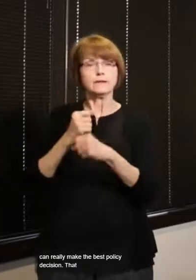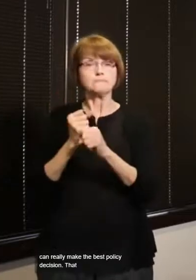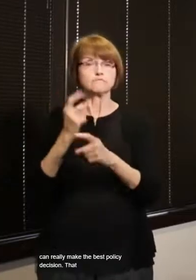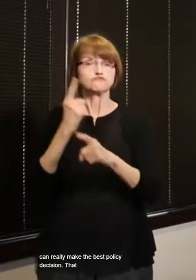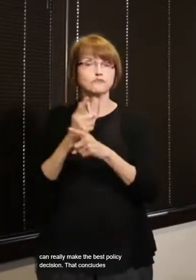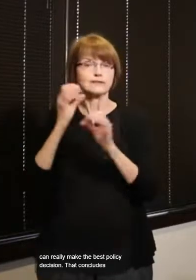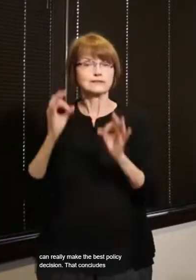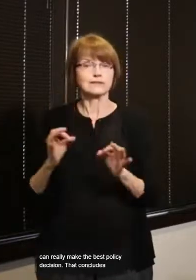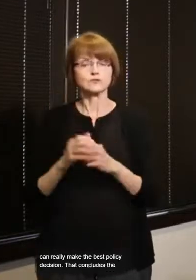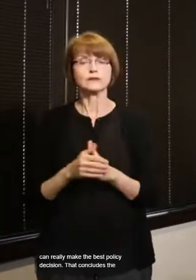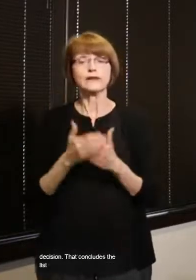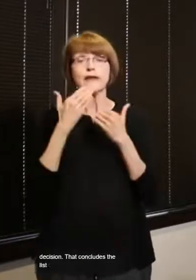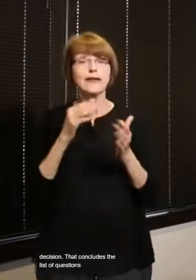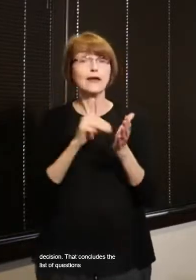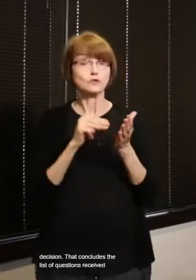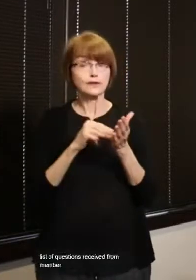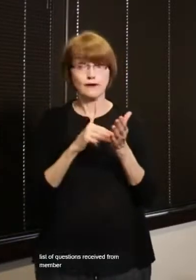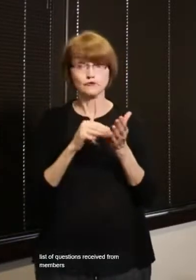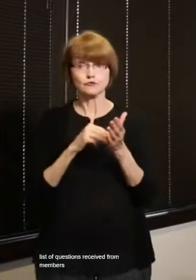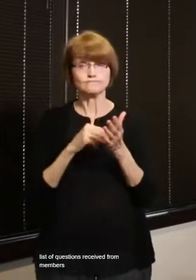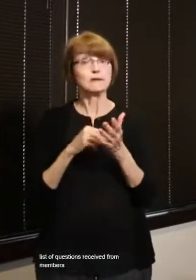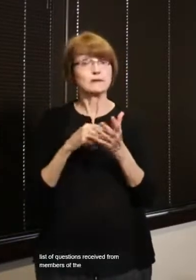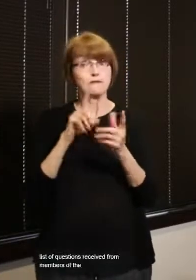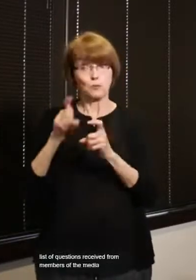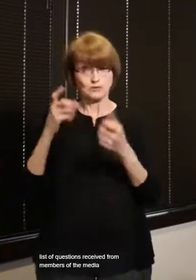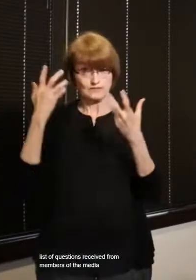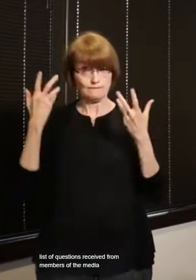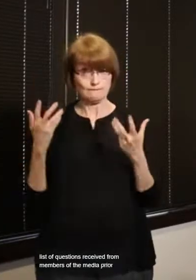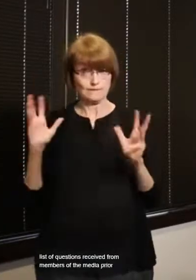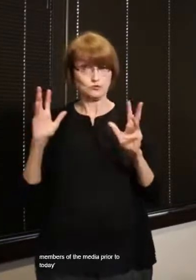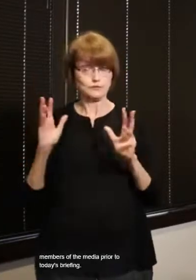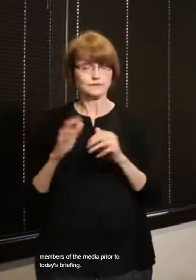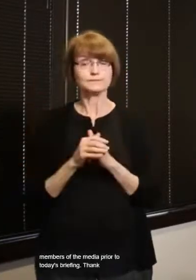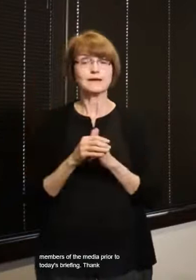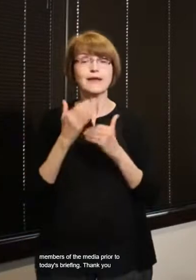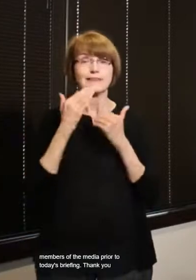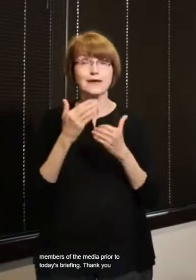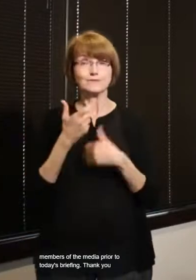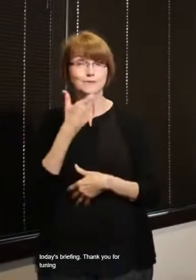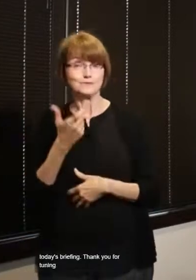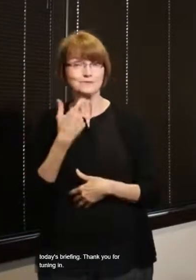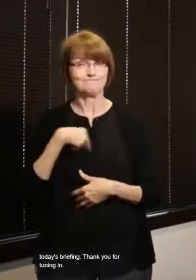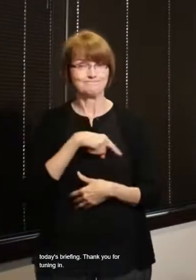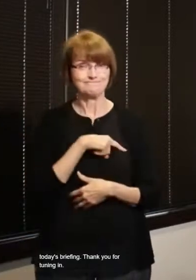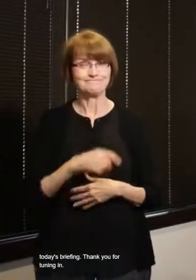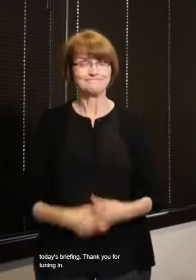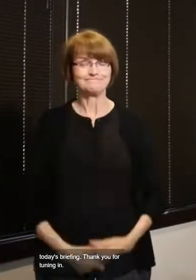That concludes the list of questions received from members of the media prior to today's briefing. Thank you for tuning in.